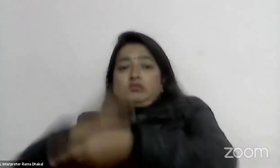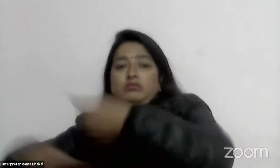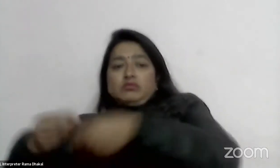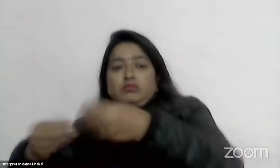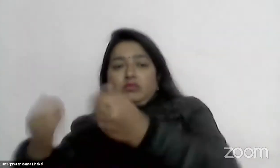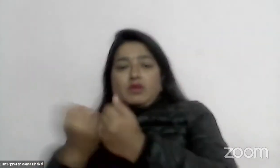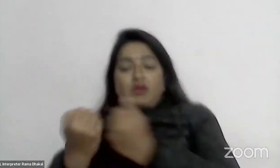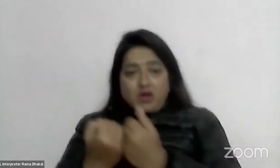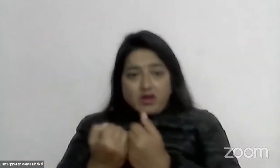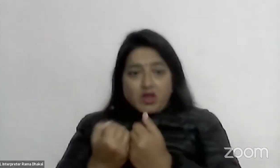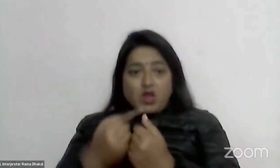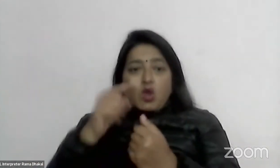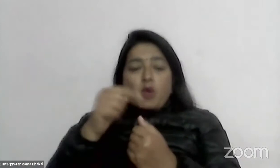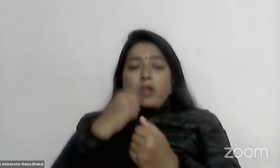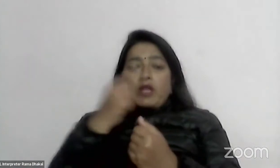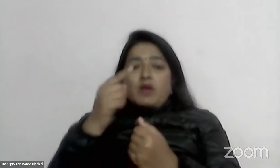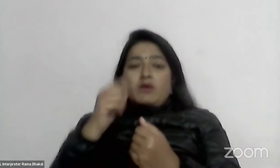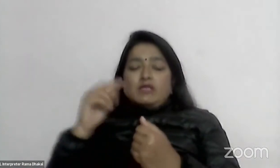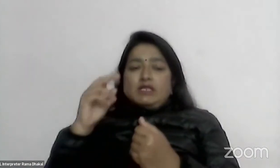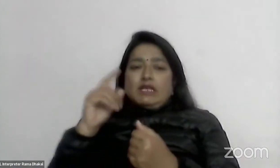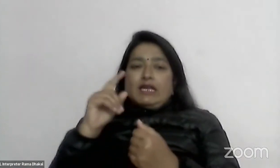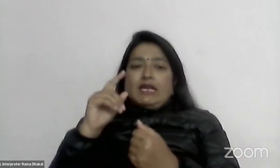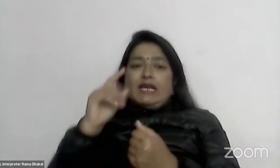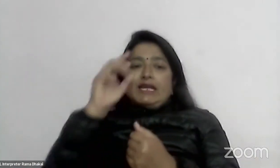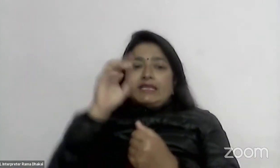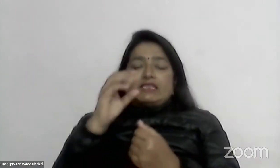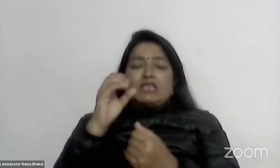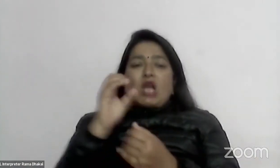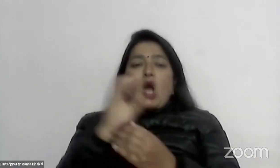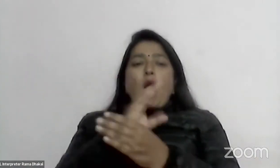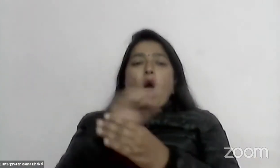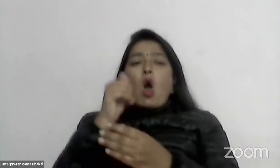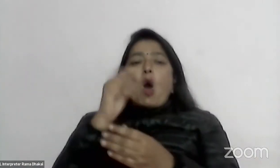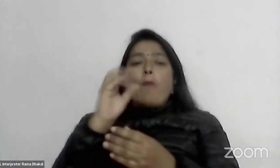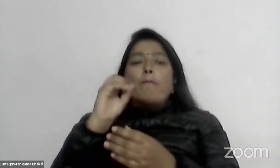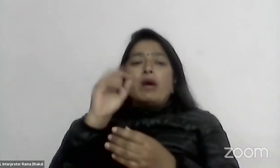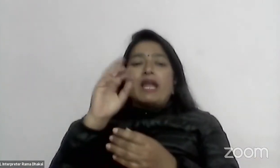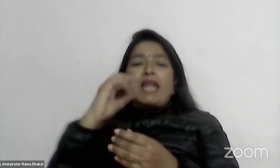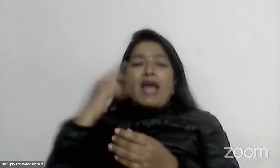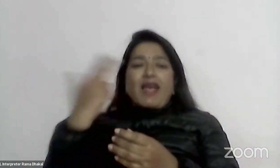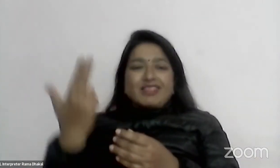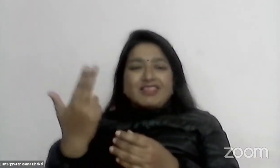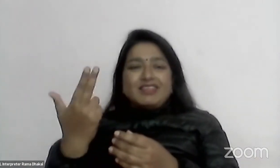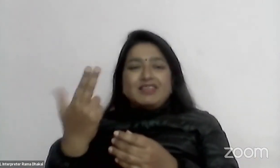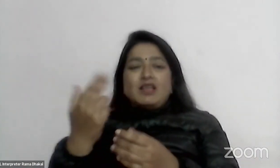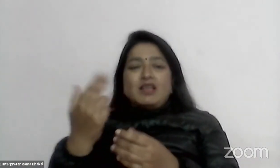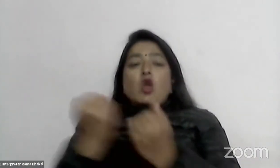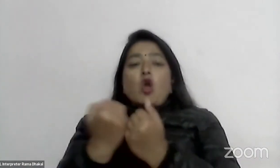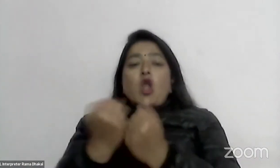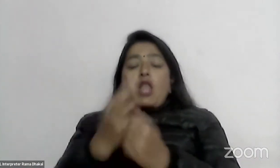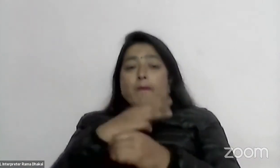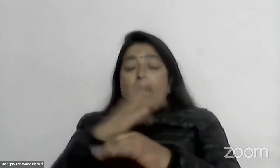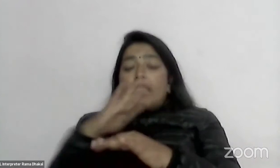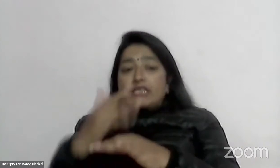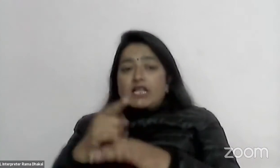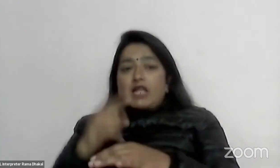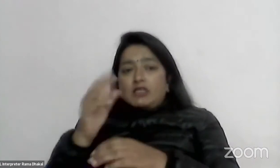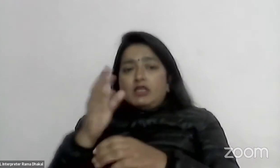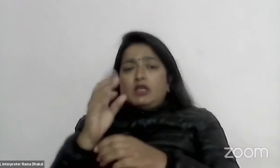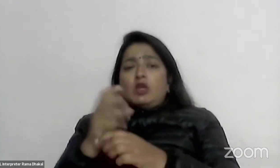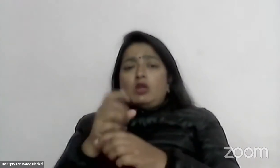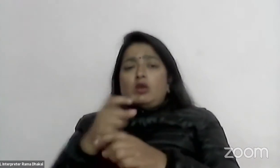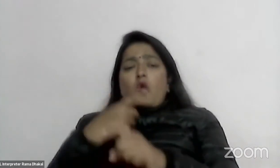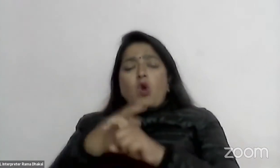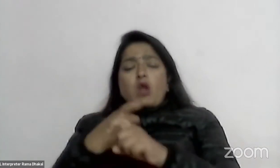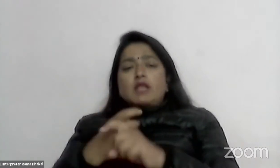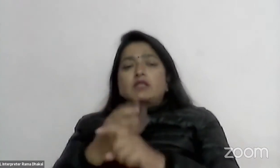criminal justice lens. And therefore, you know, individuals who are victims of trafficking are often seen as enforcement tools rather than